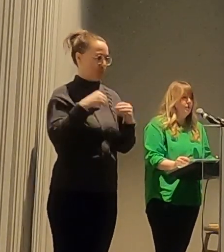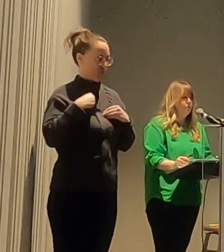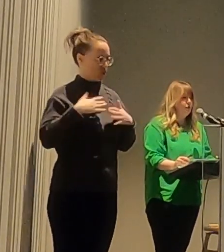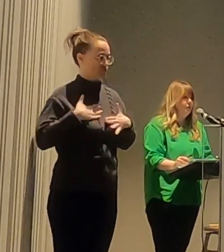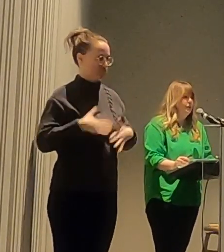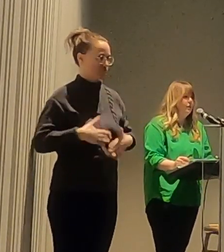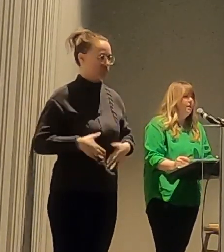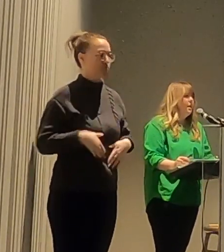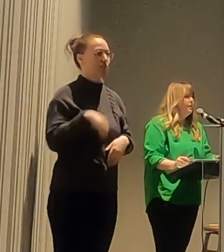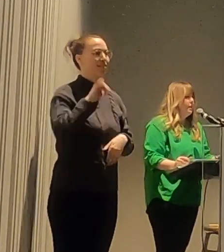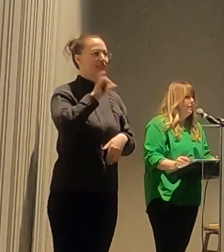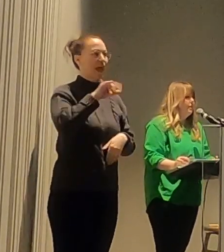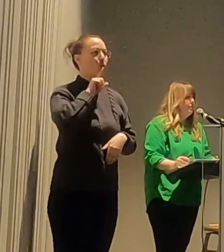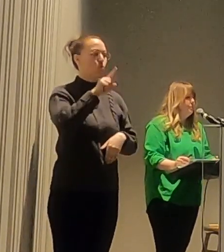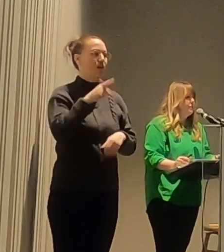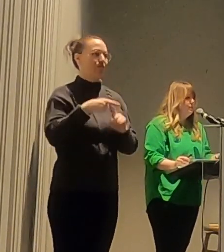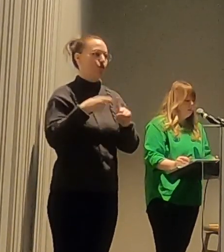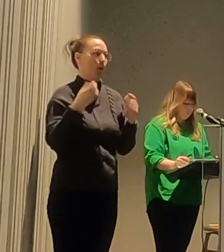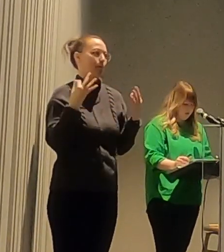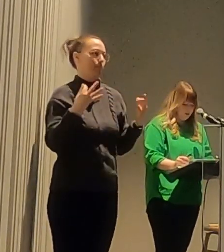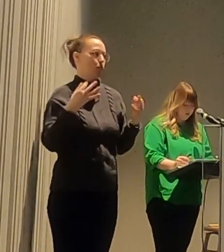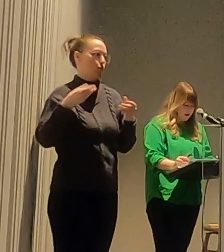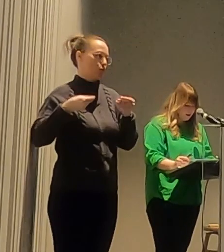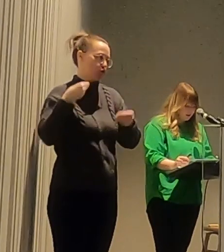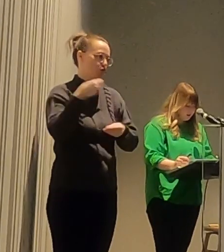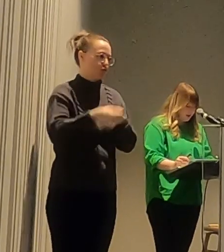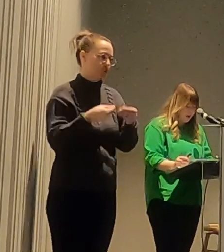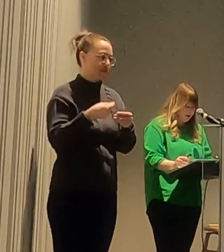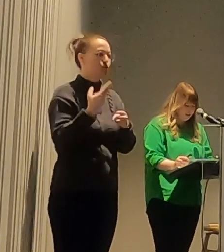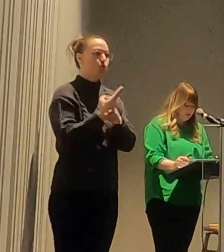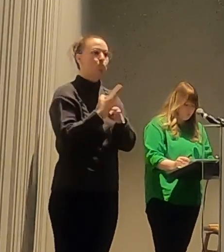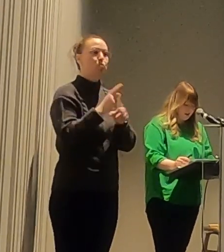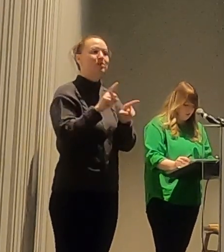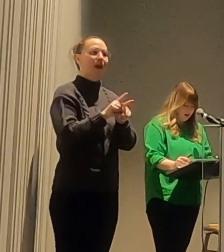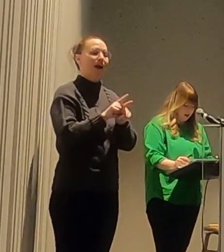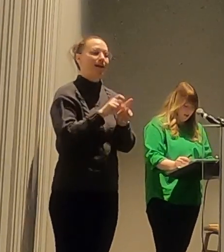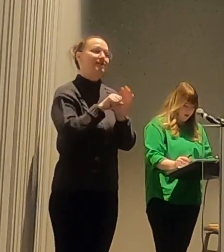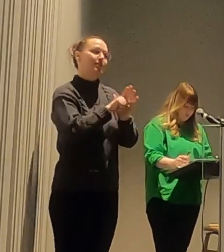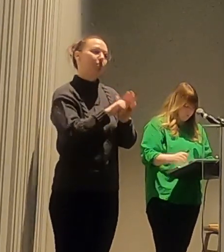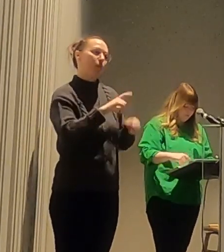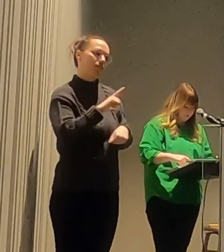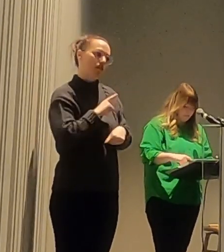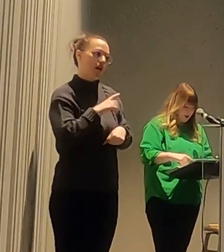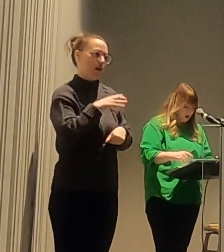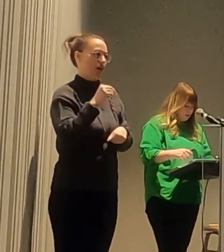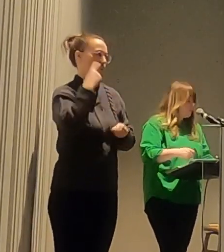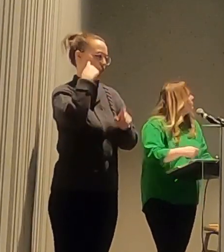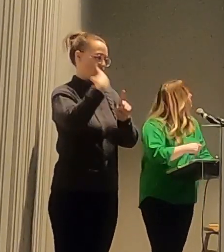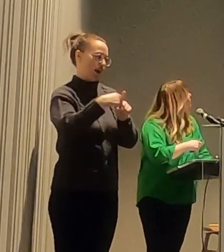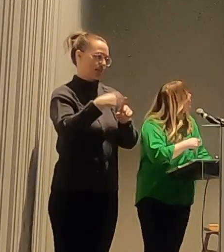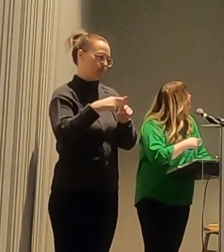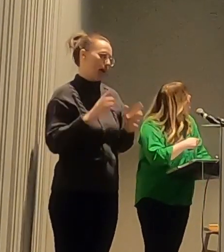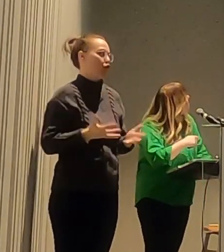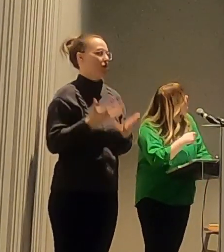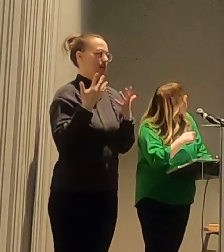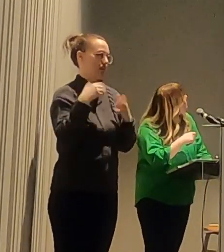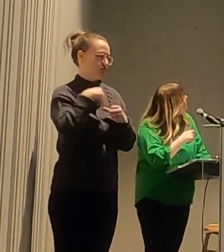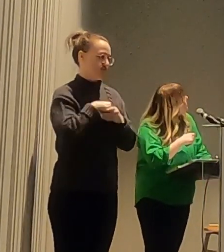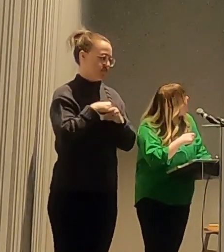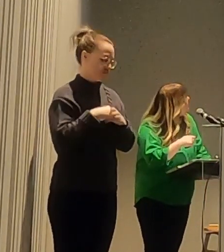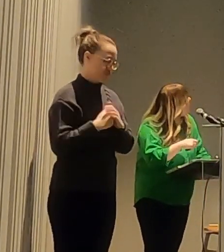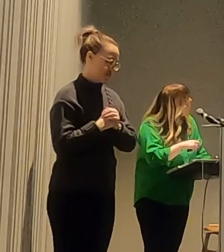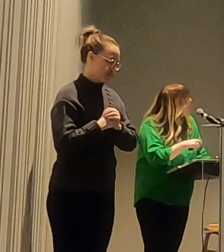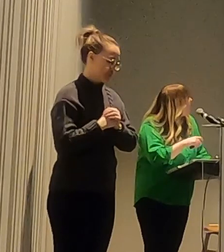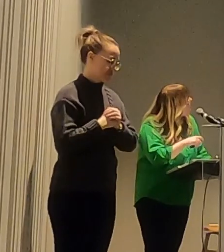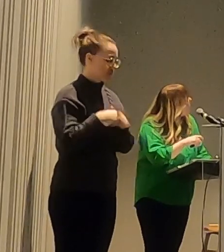within the Buddhist tradition, they use as symbols of luck and prosperity. So starting at the top left